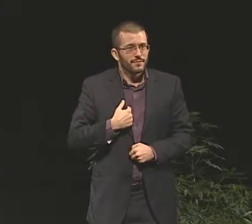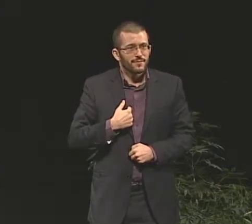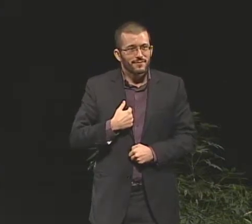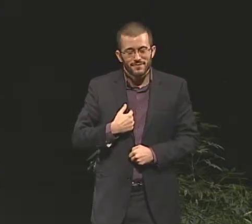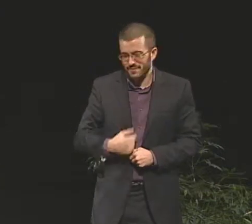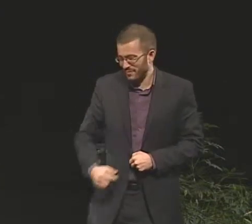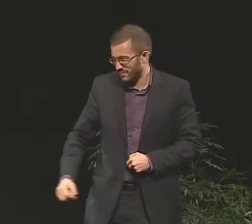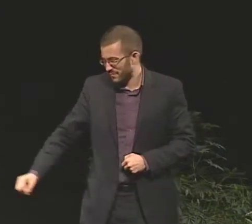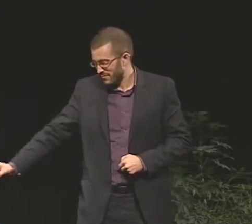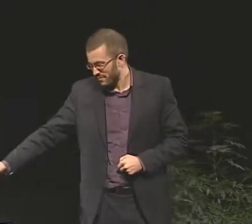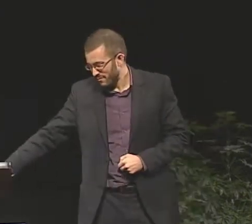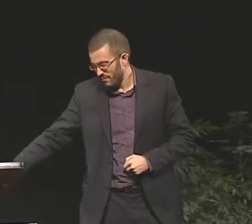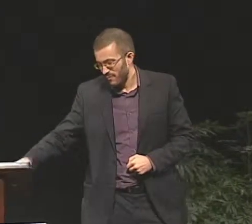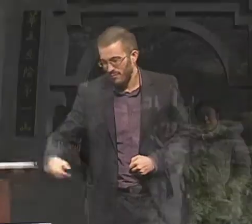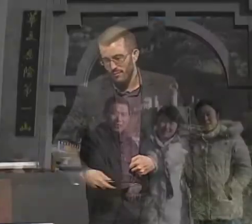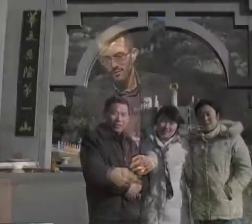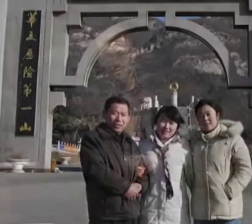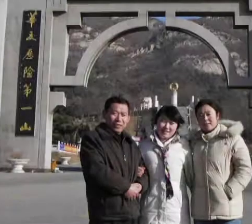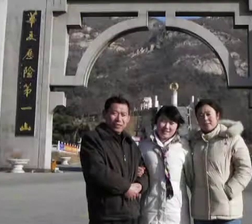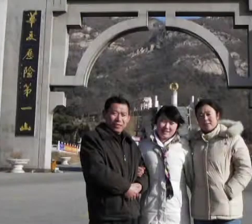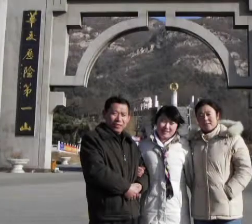I was asked that question.